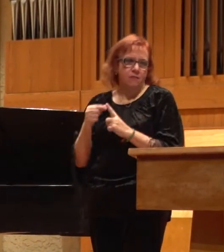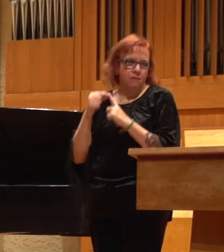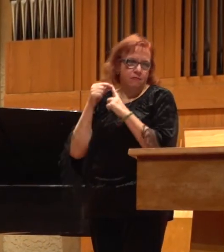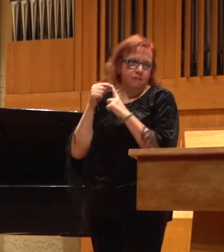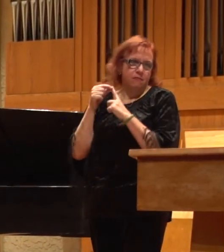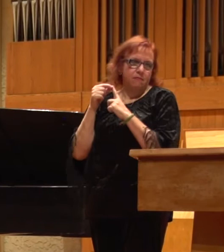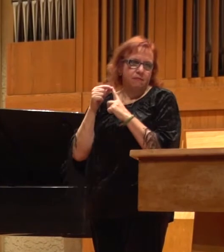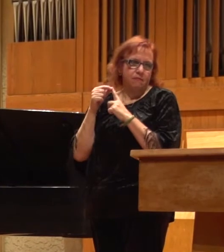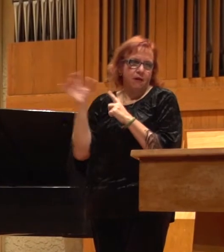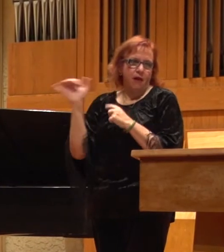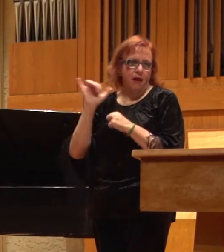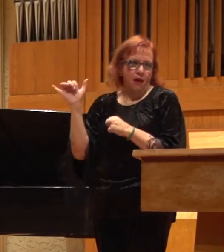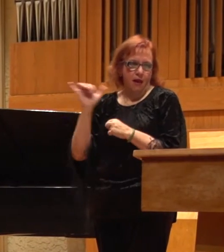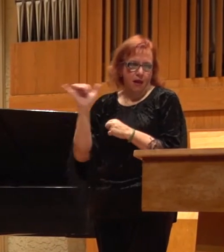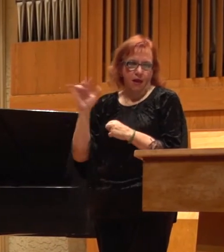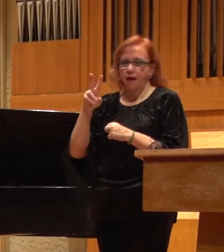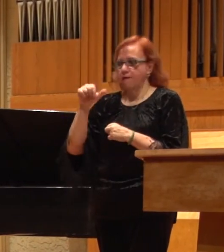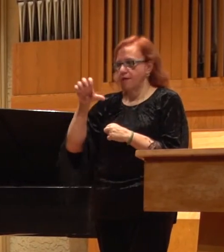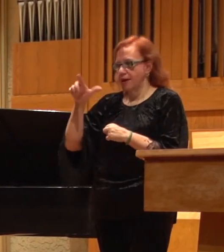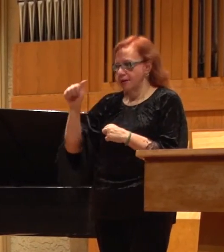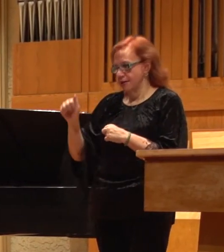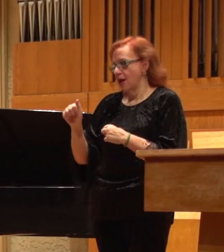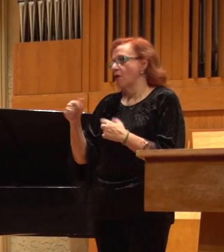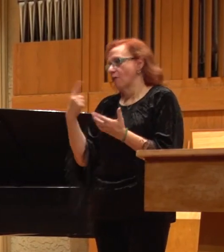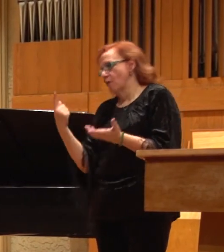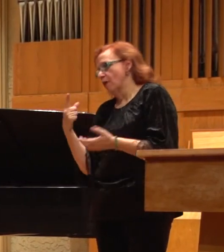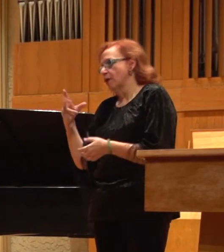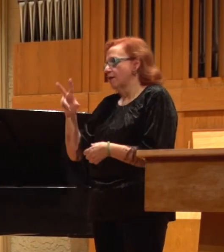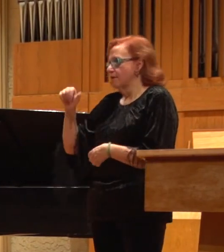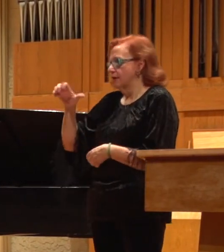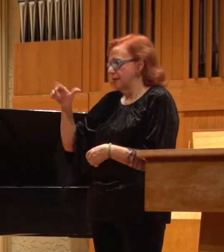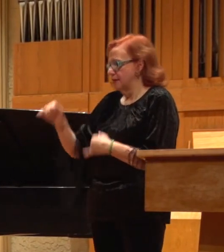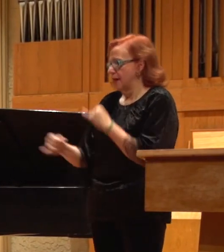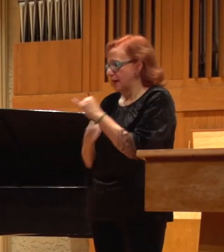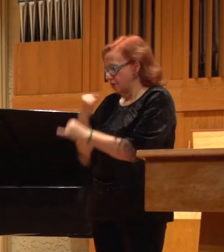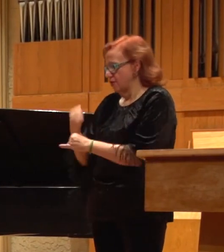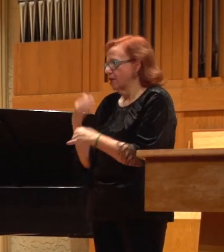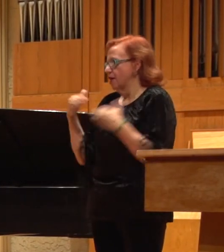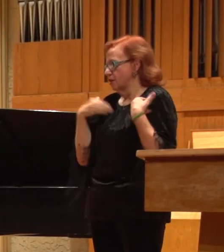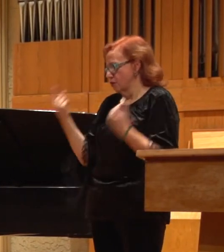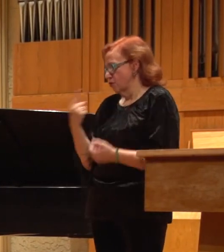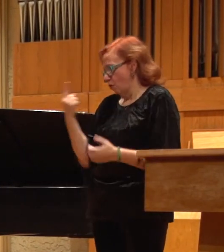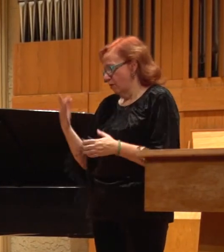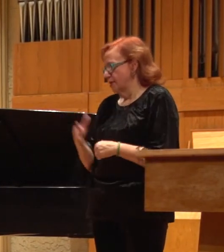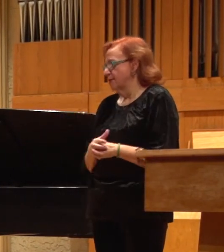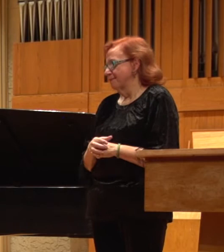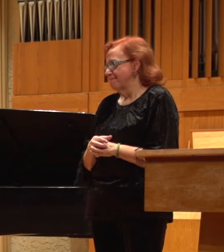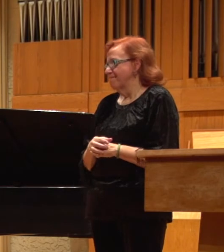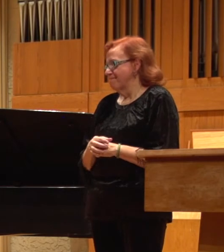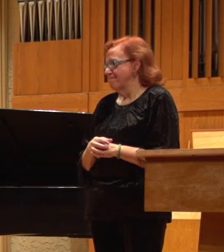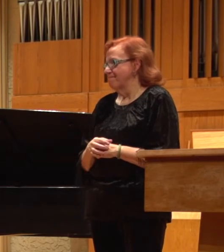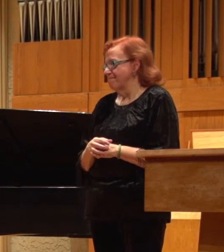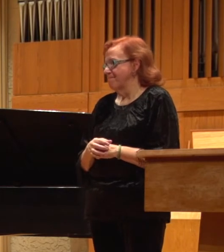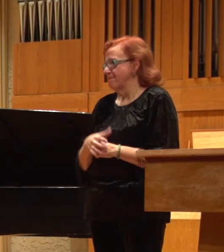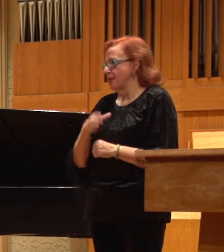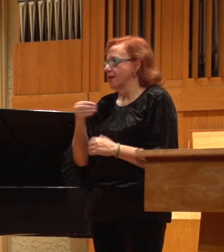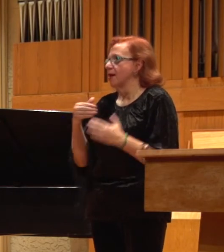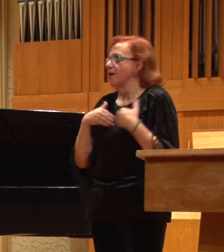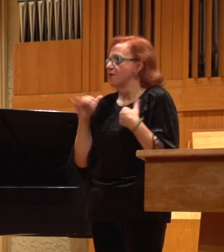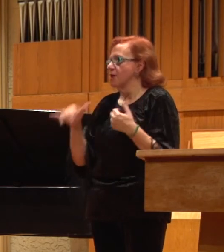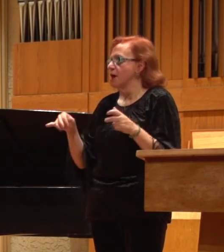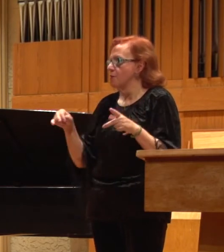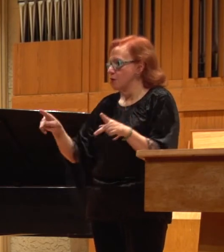selected as the BSA, one of the BSA National Young Soloists, and having